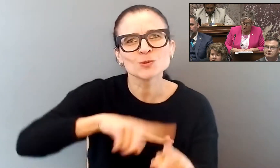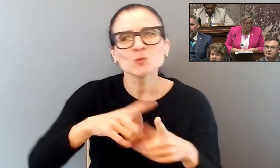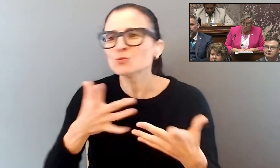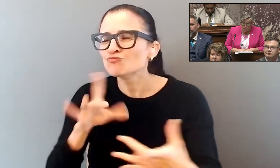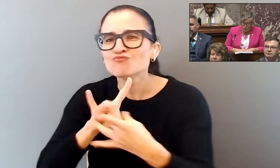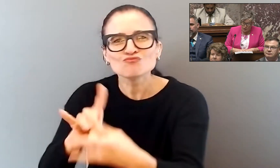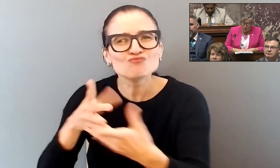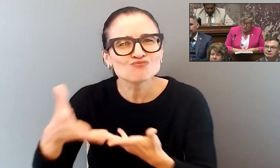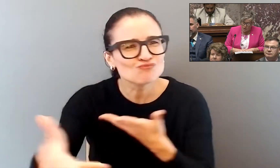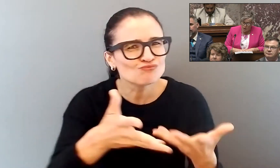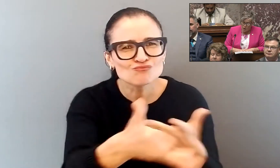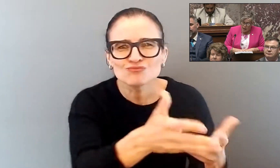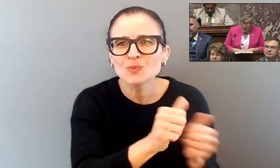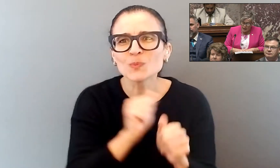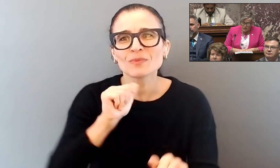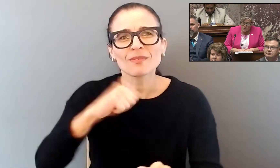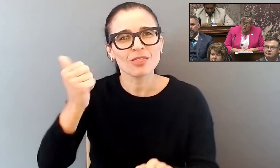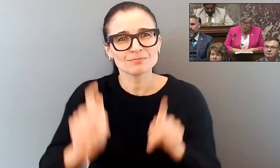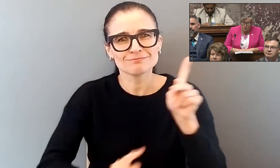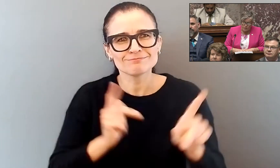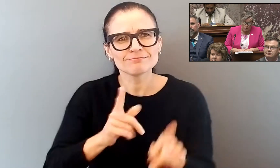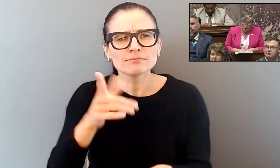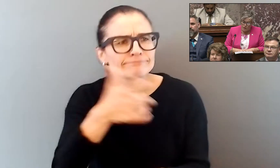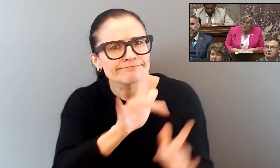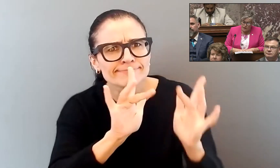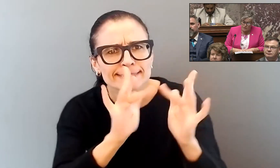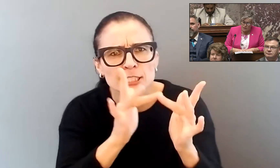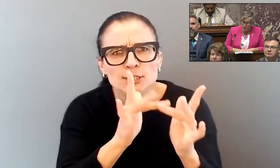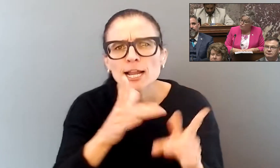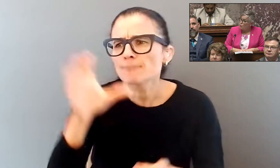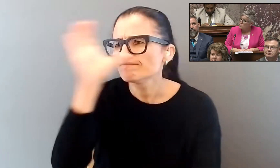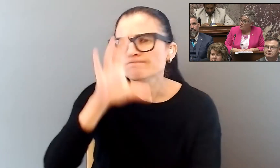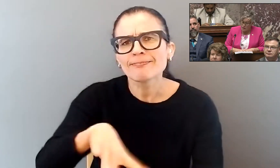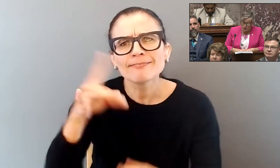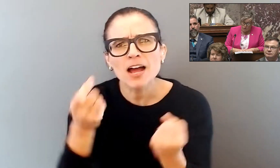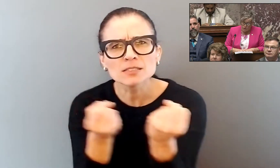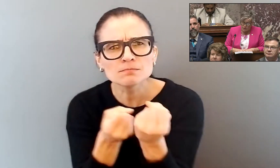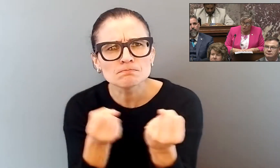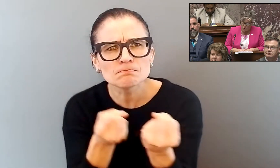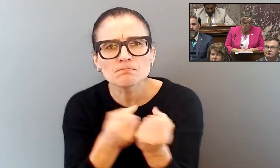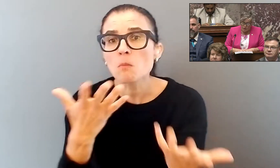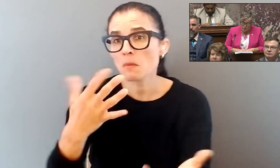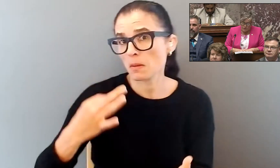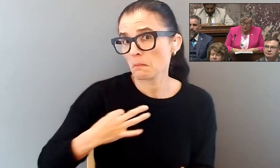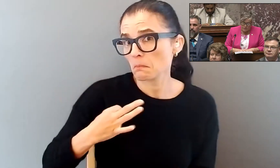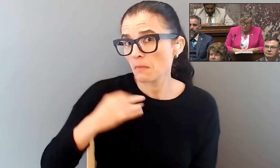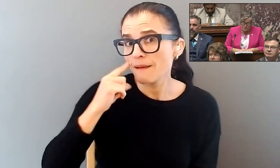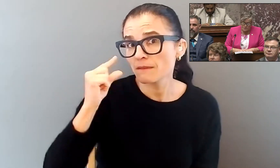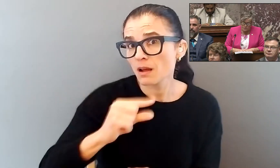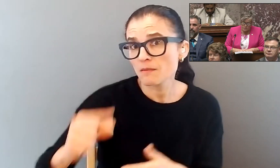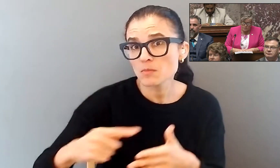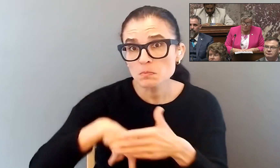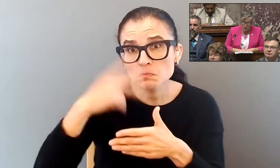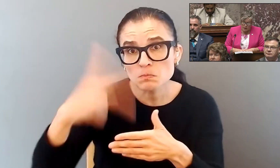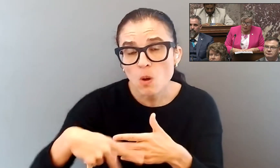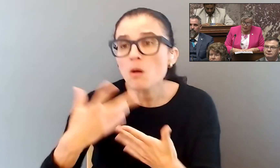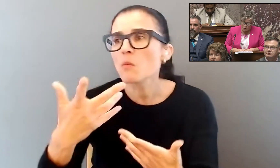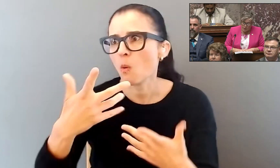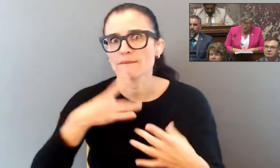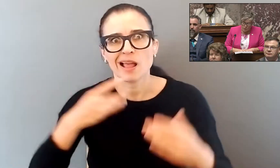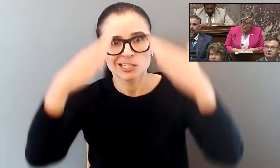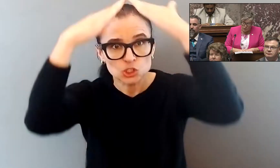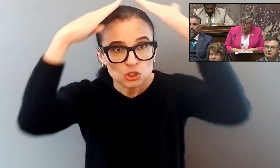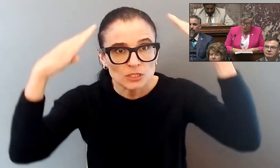applying for government programs, and seek shelter from wildfires, heat domes, and other extreme weather events.